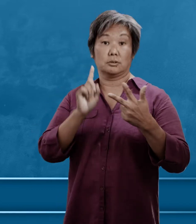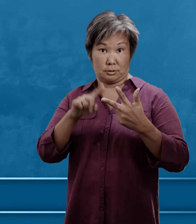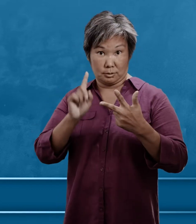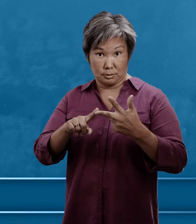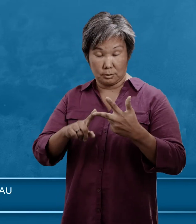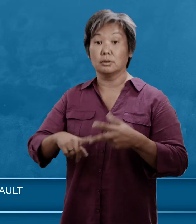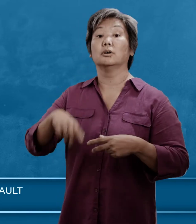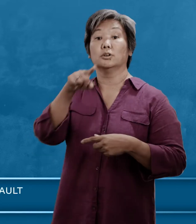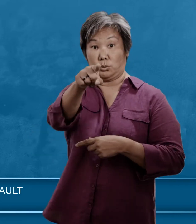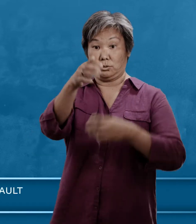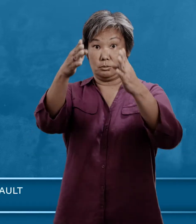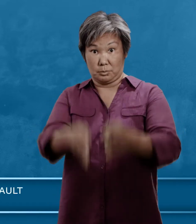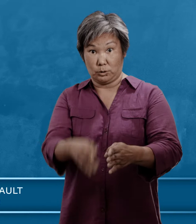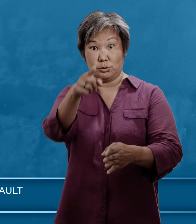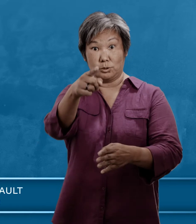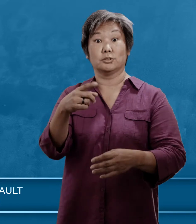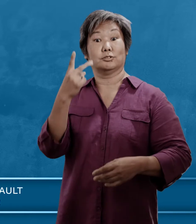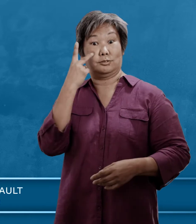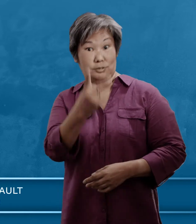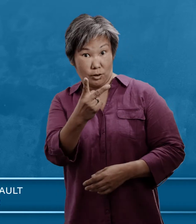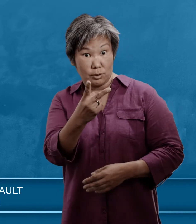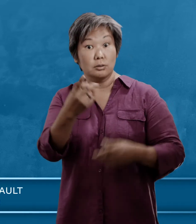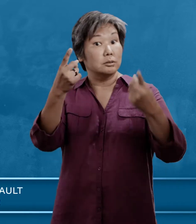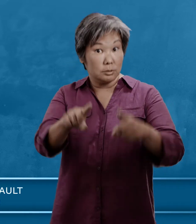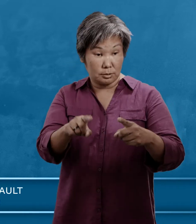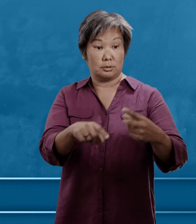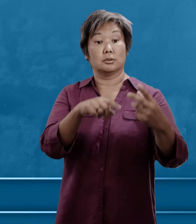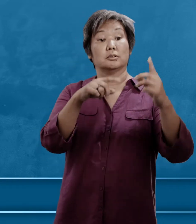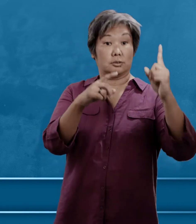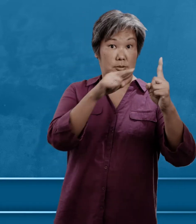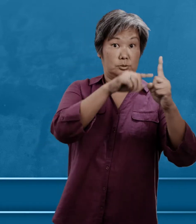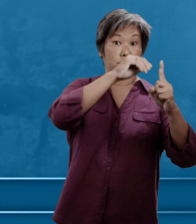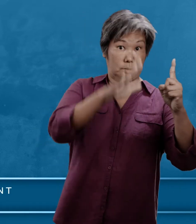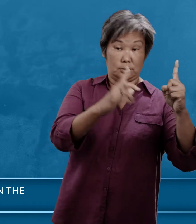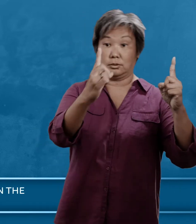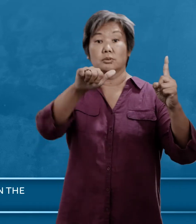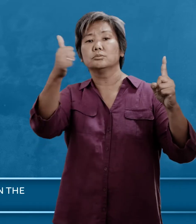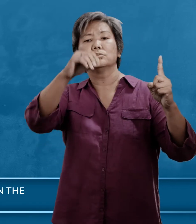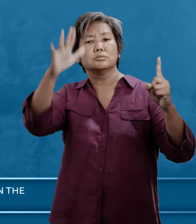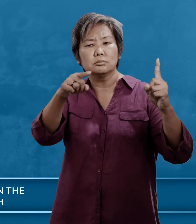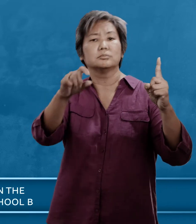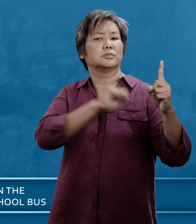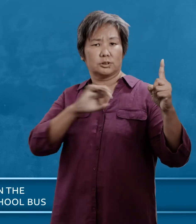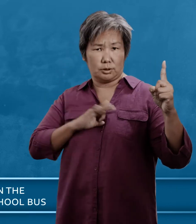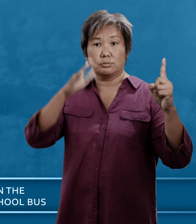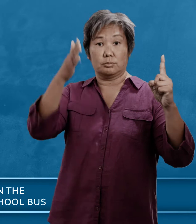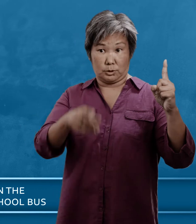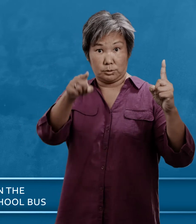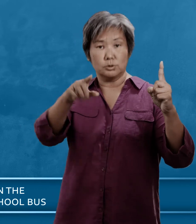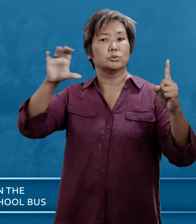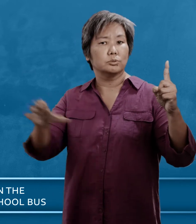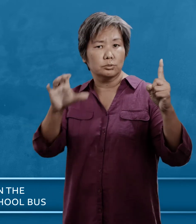Or 3. Witnessing a sexual assault or coerced sexual encounter involving another student on the